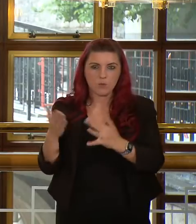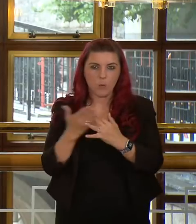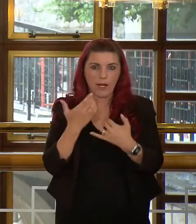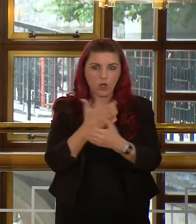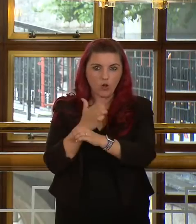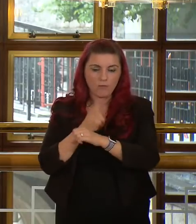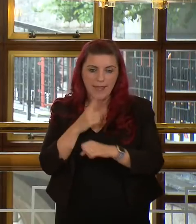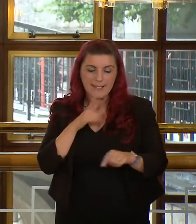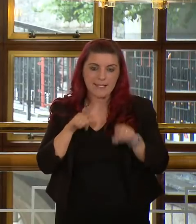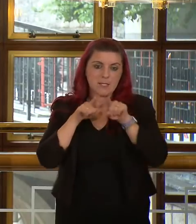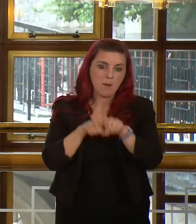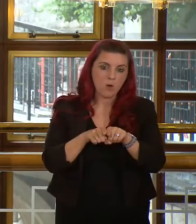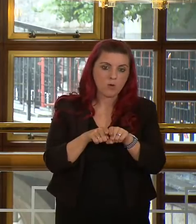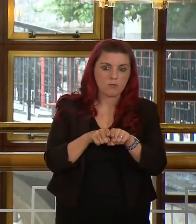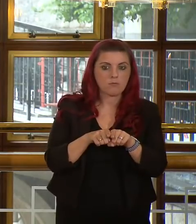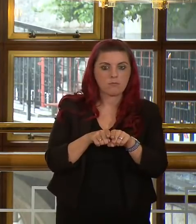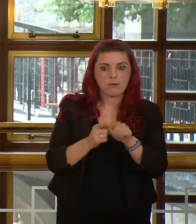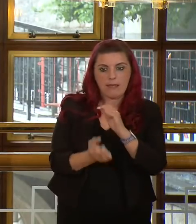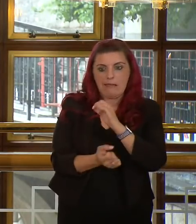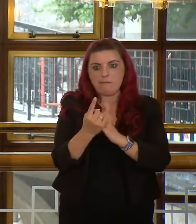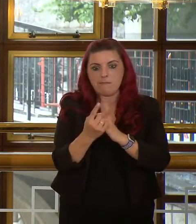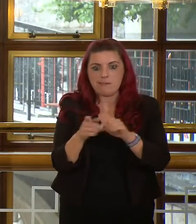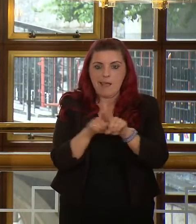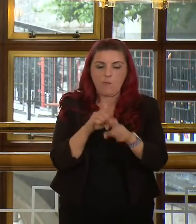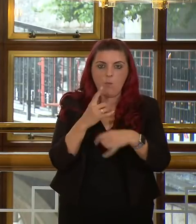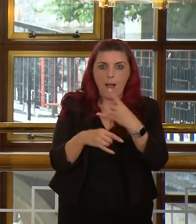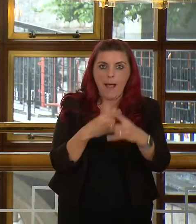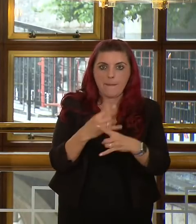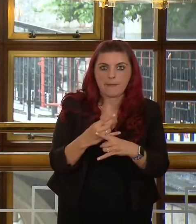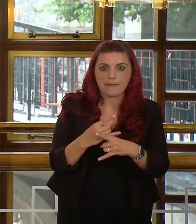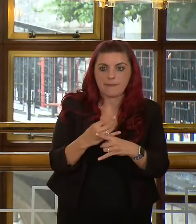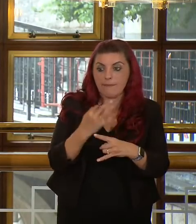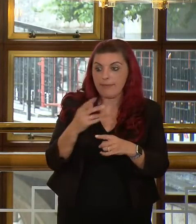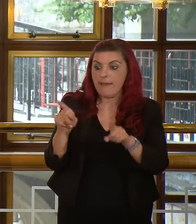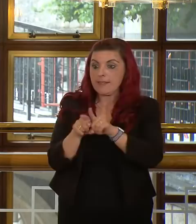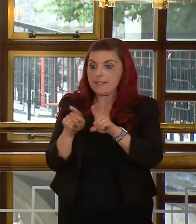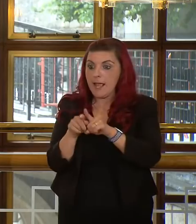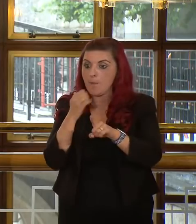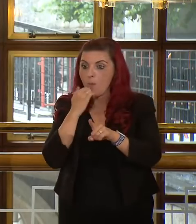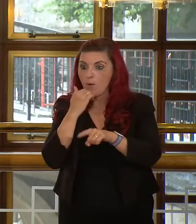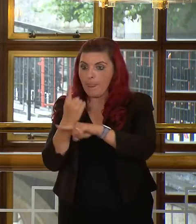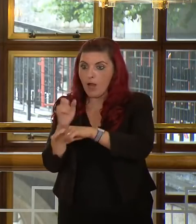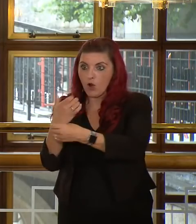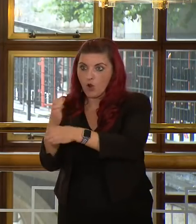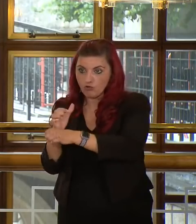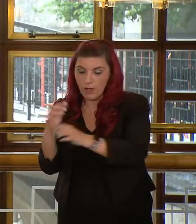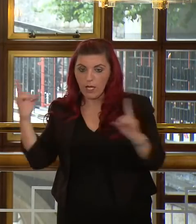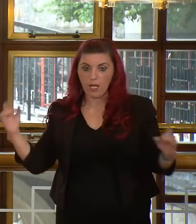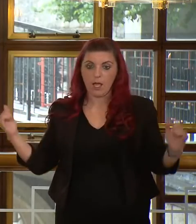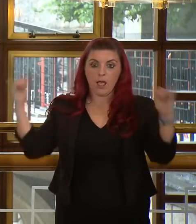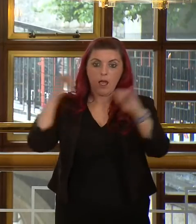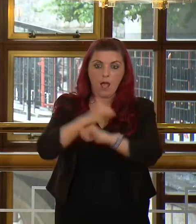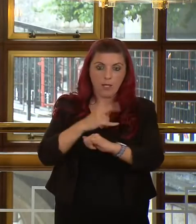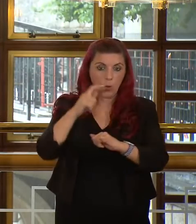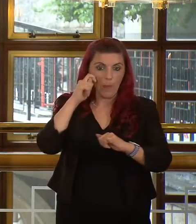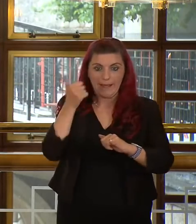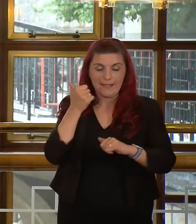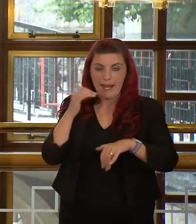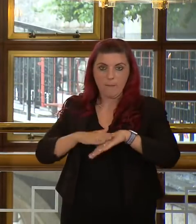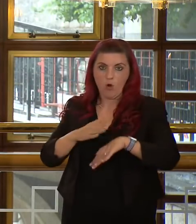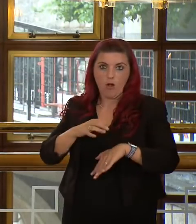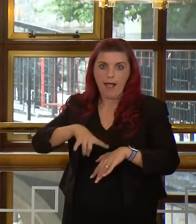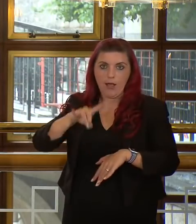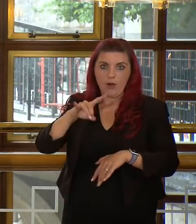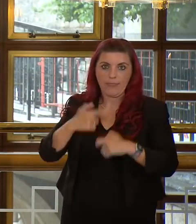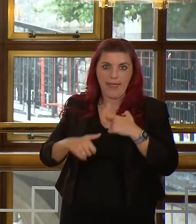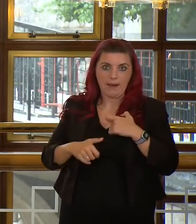similar incidence of the virus as we do, then the risk of that being imported into the country is no higher than it being moved